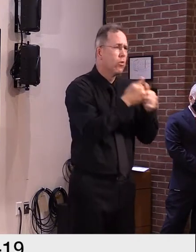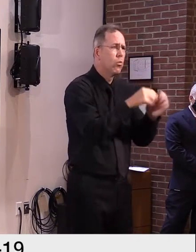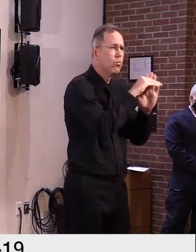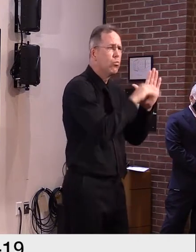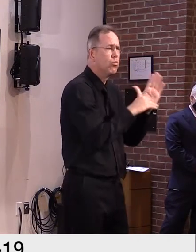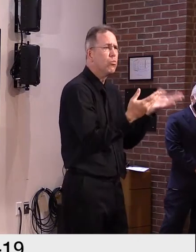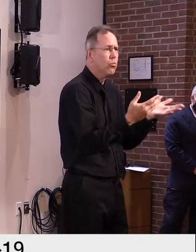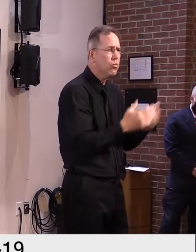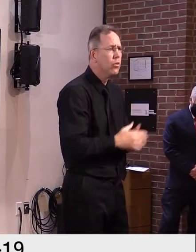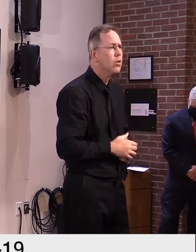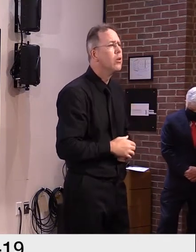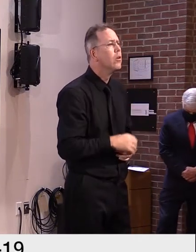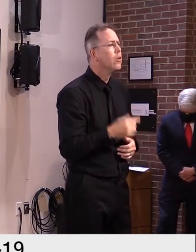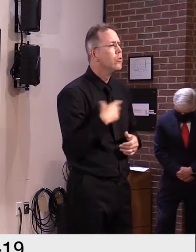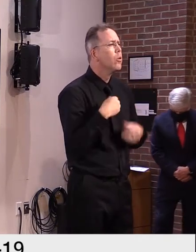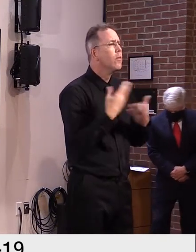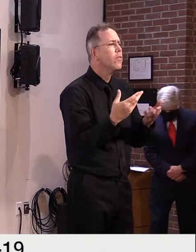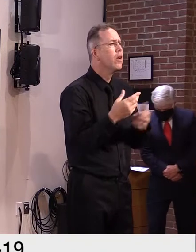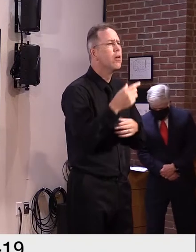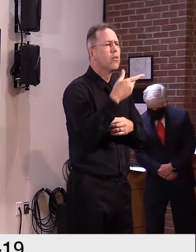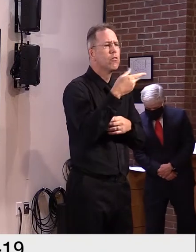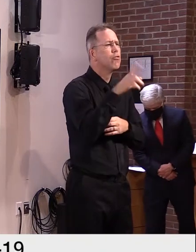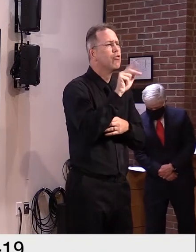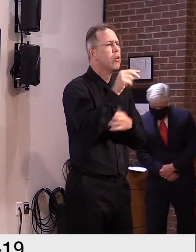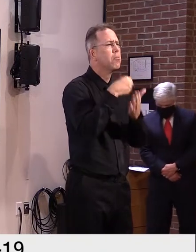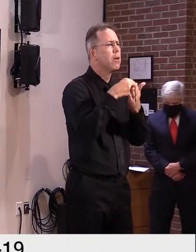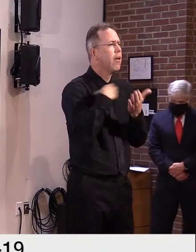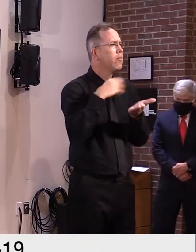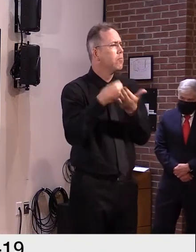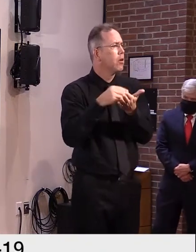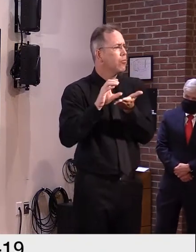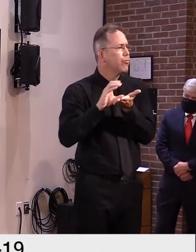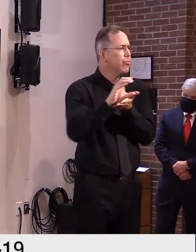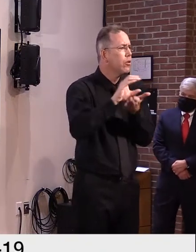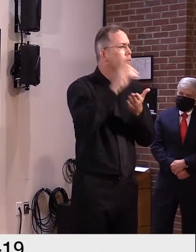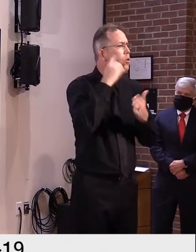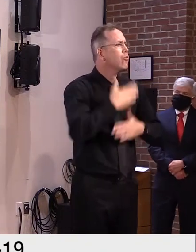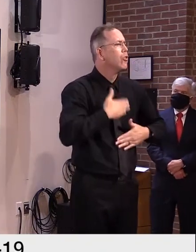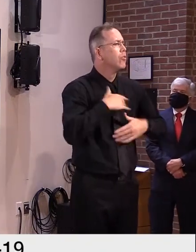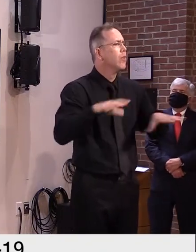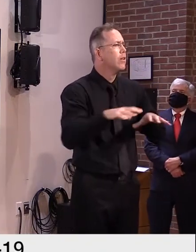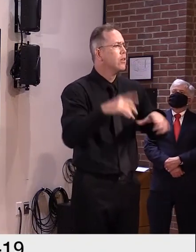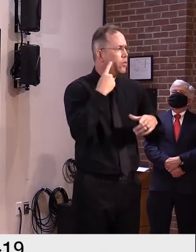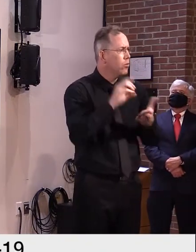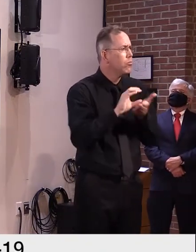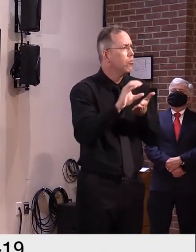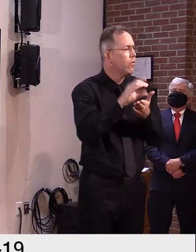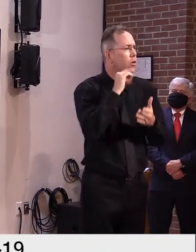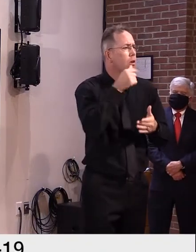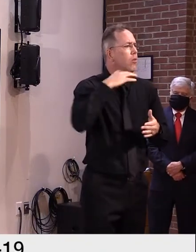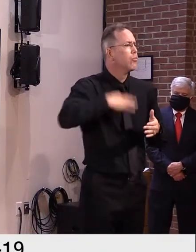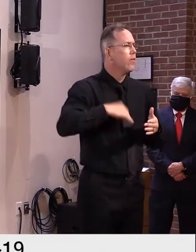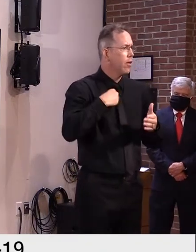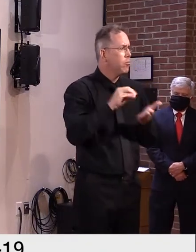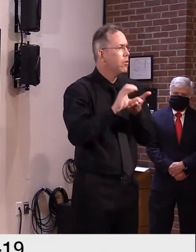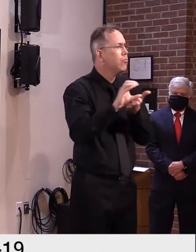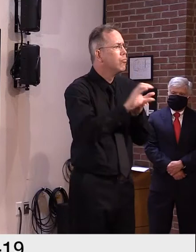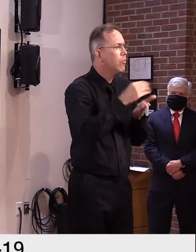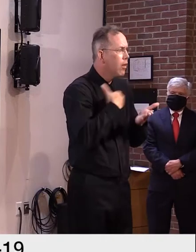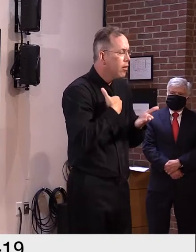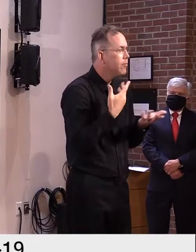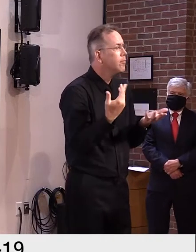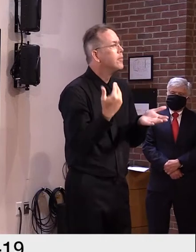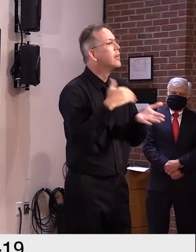grants, economic recovery grants, to recreational nonprofits, a variety of folks. So again, if you